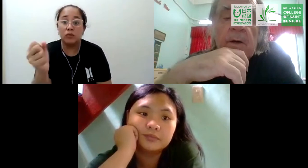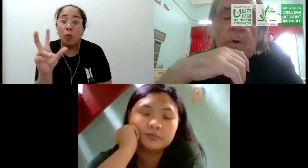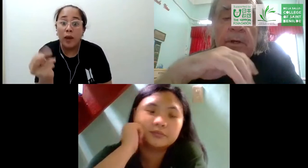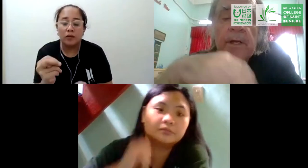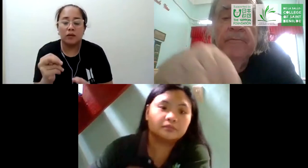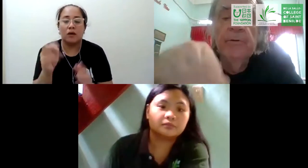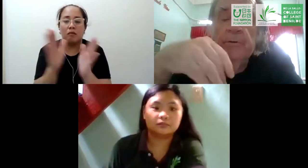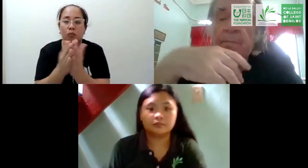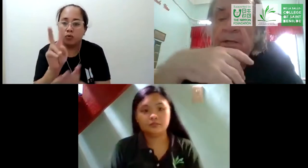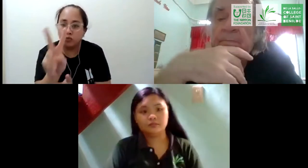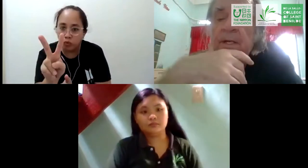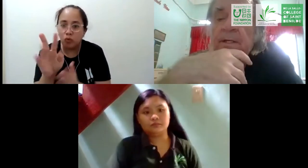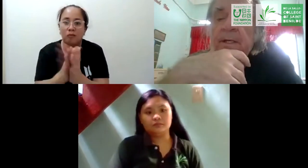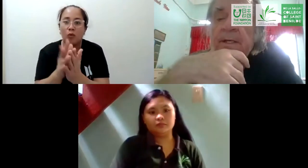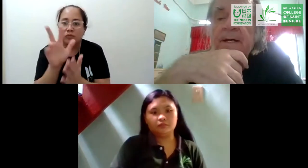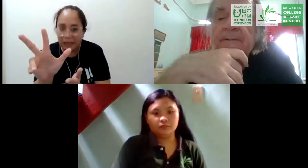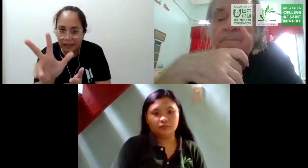want to give you the responsibility now